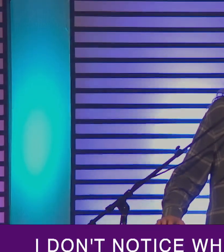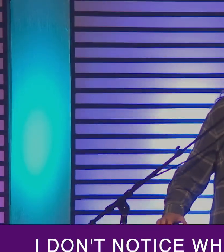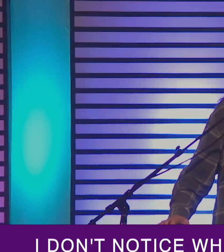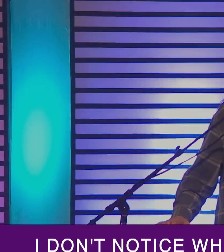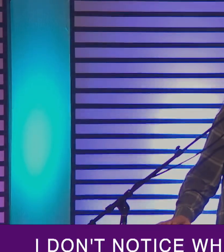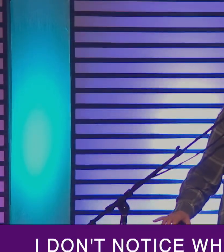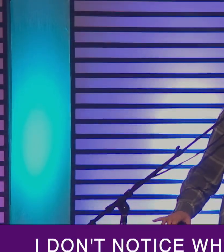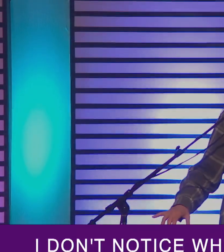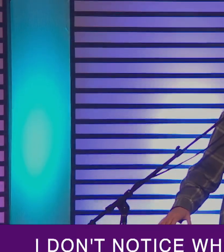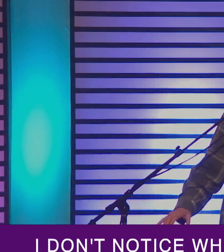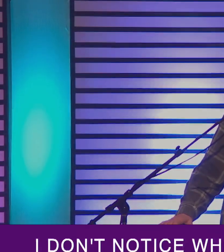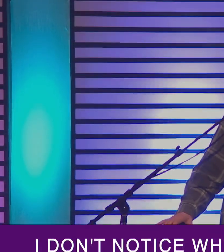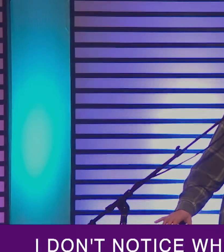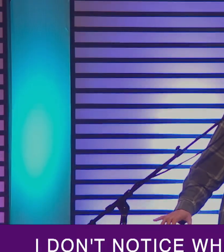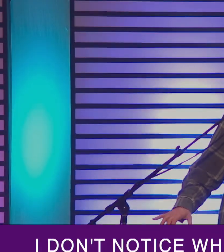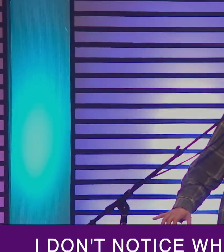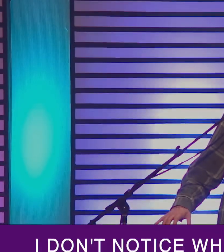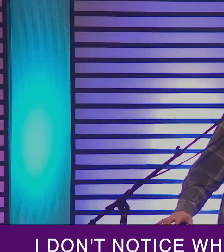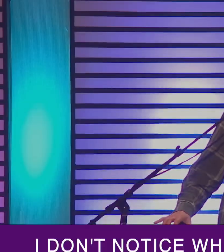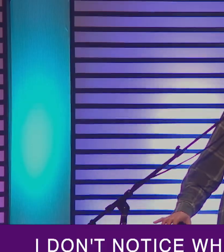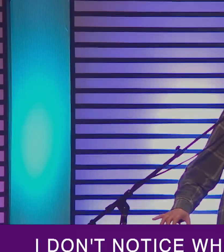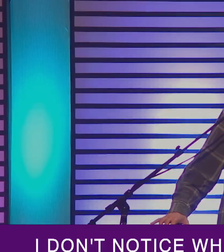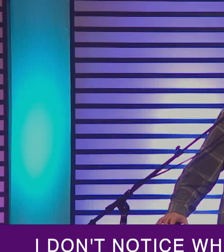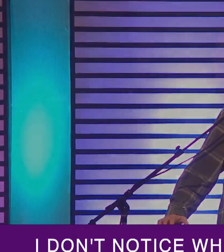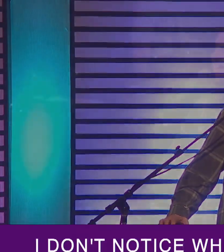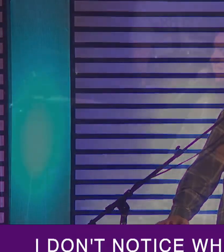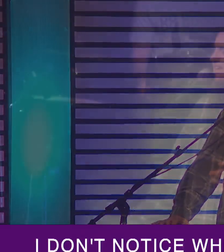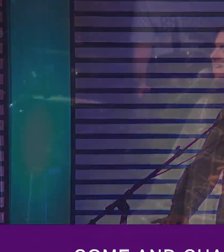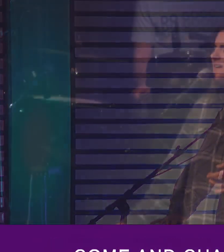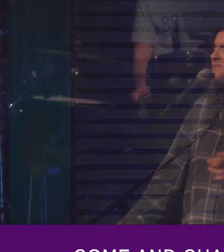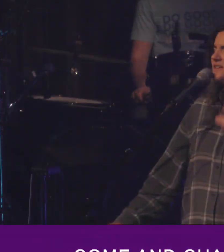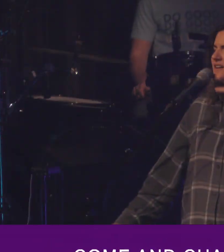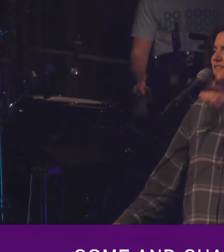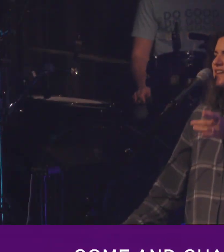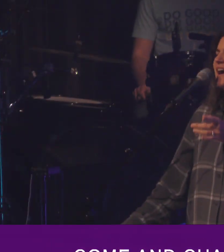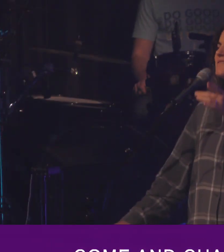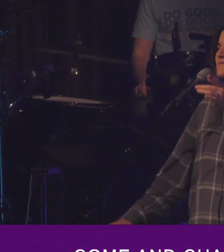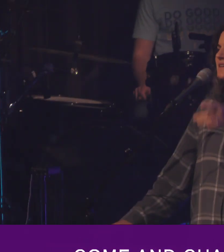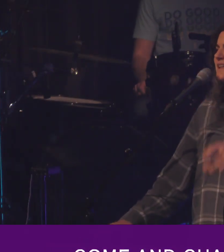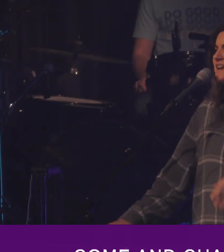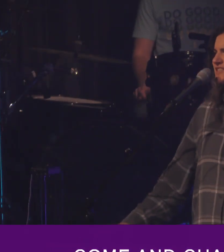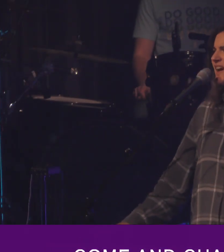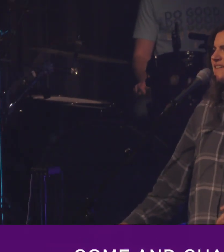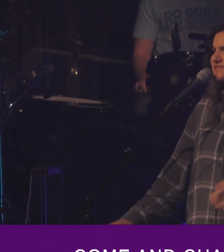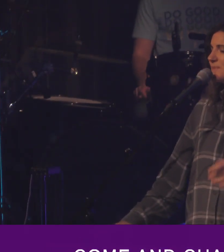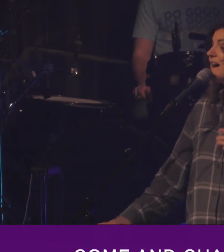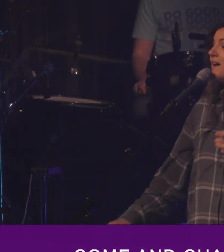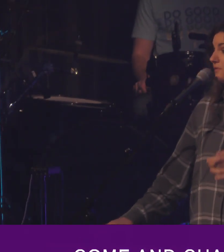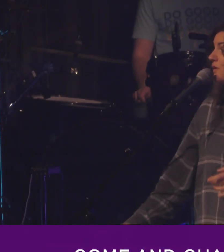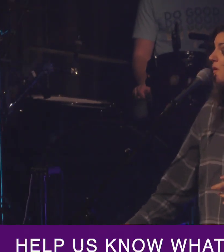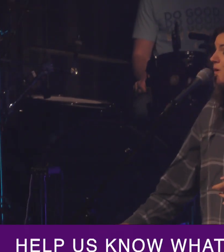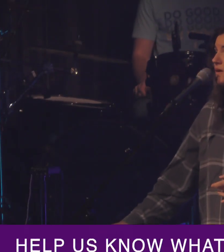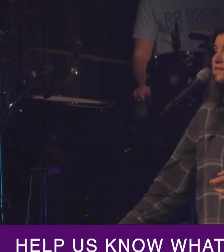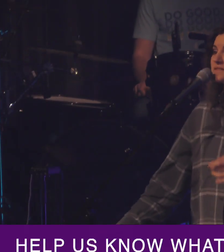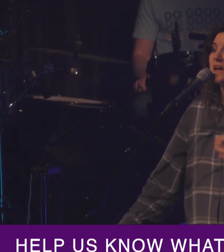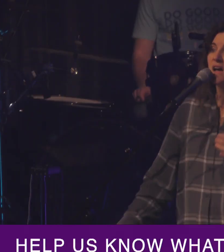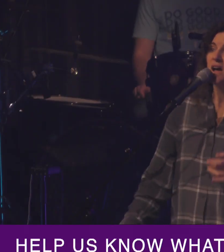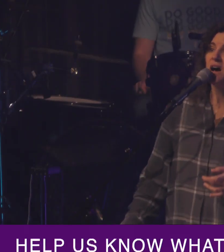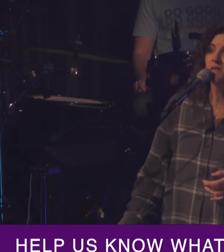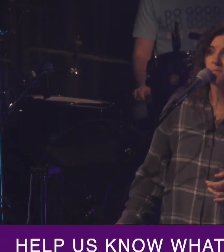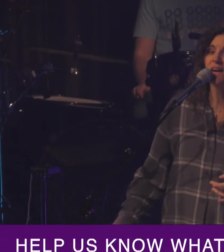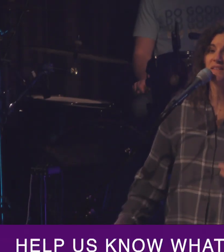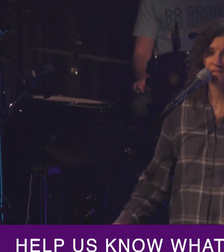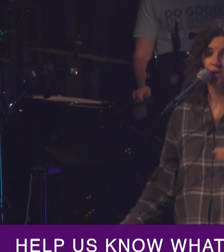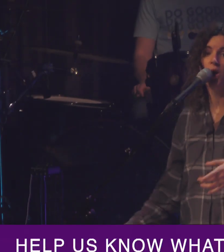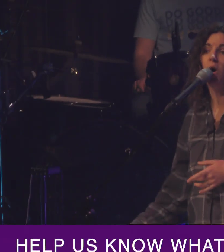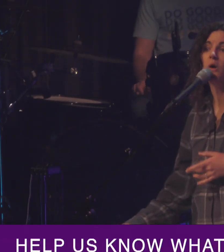I don't notice where you're going near enough. Come and change my focus.